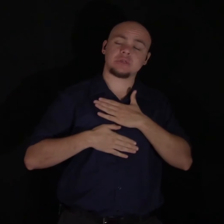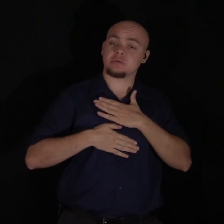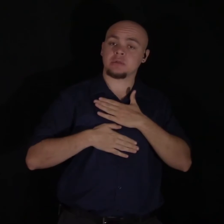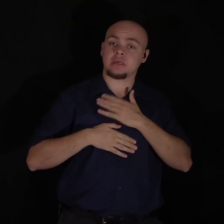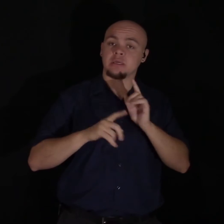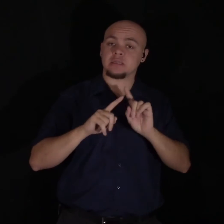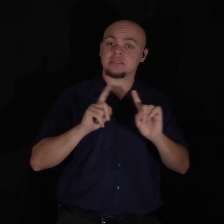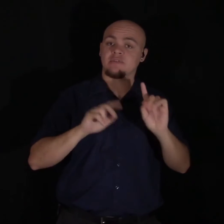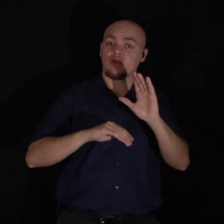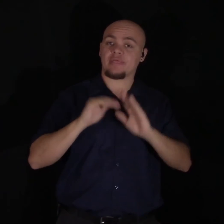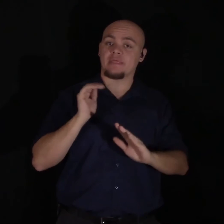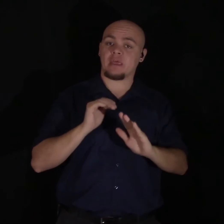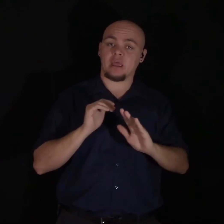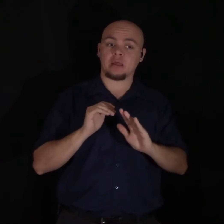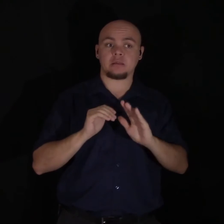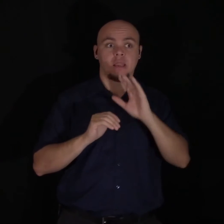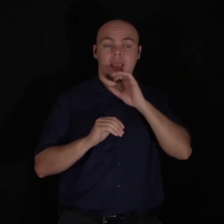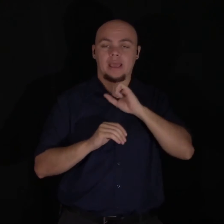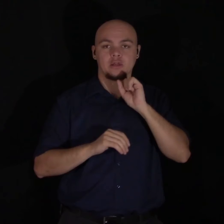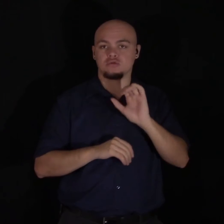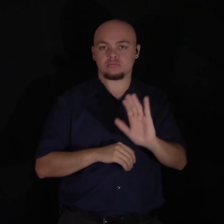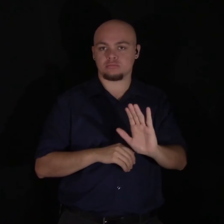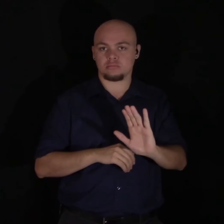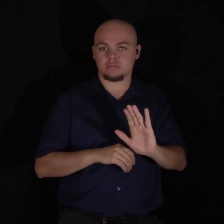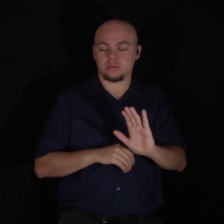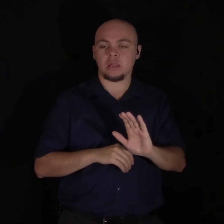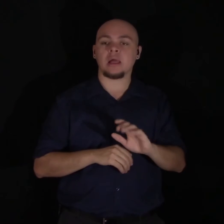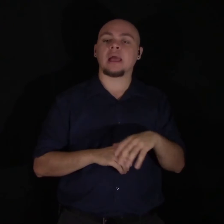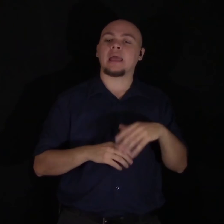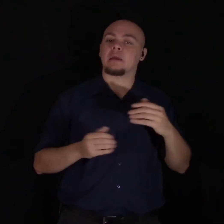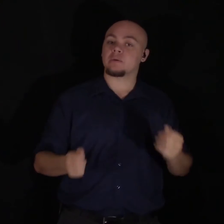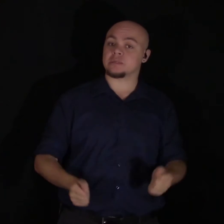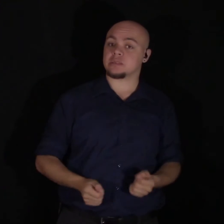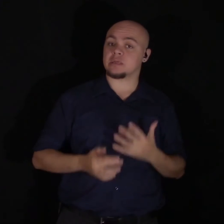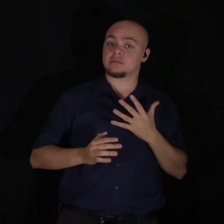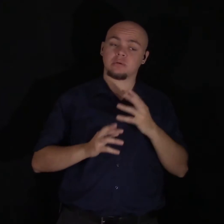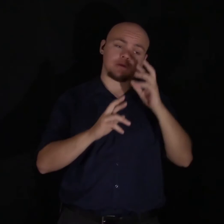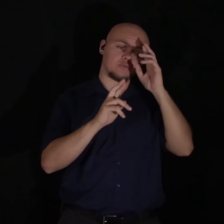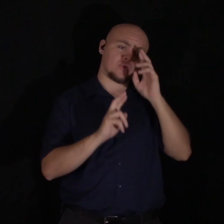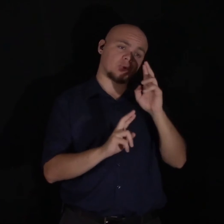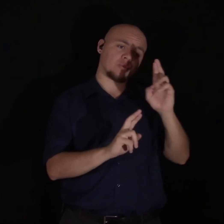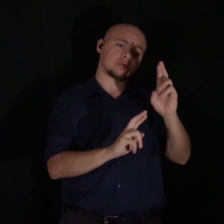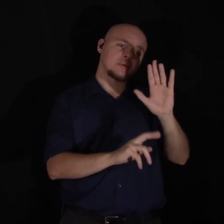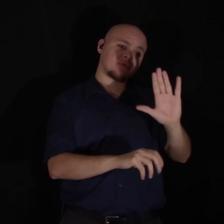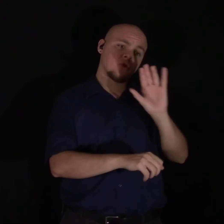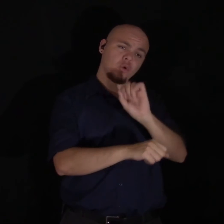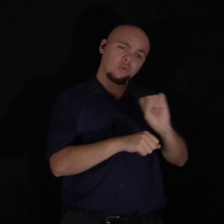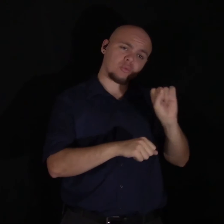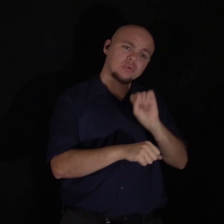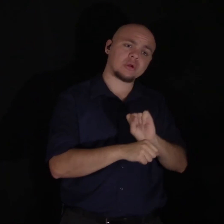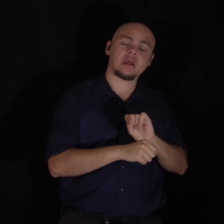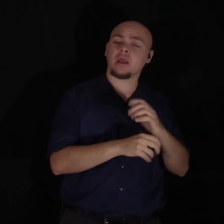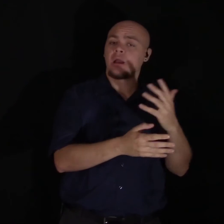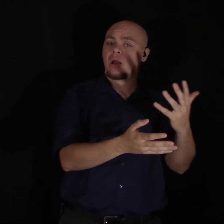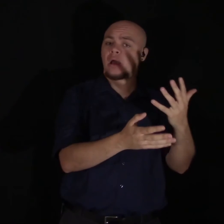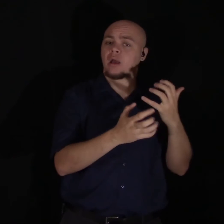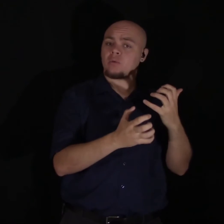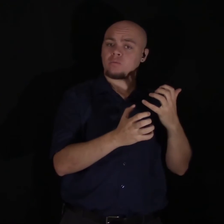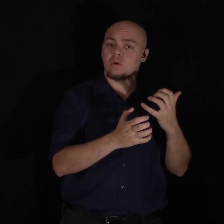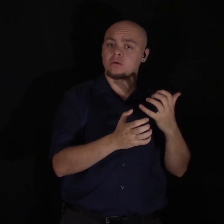doting fondness of age, for it was inspired by reverence for her virtues and a desire to be the means of, in